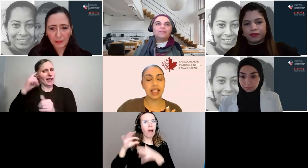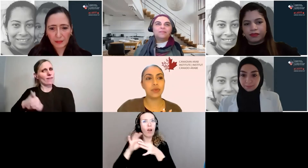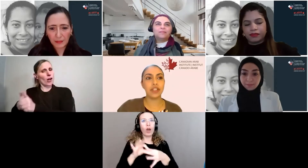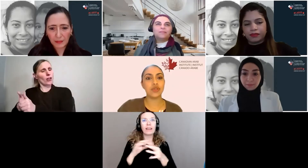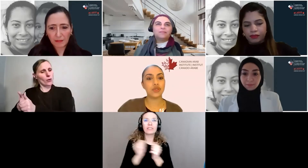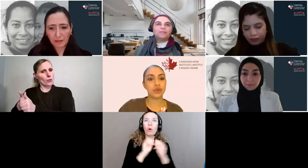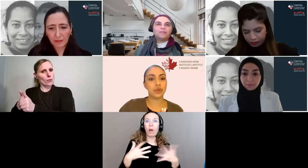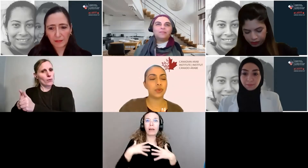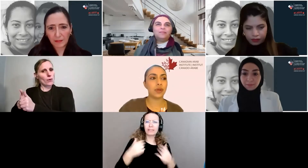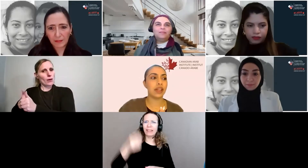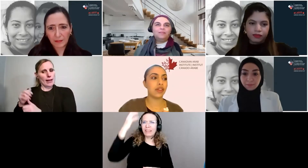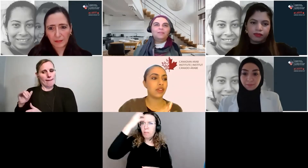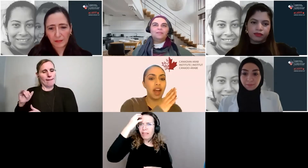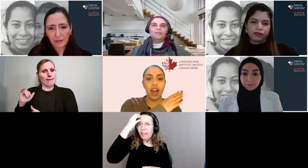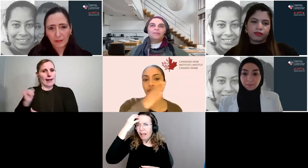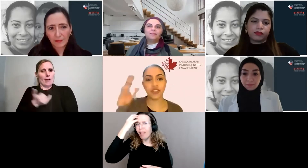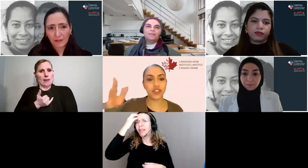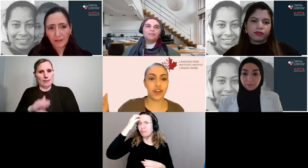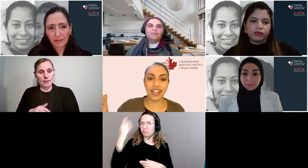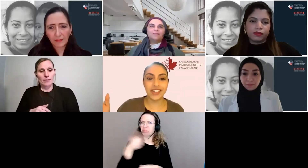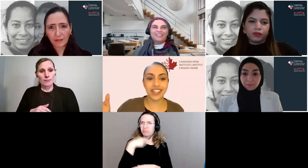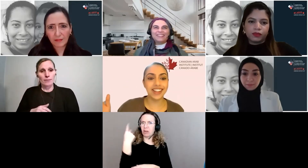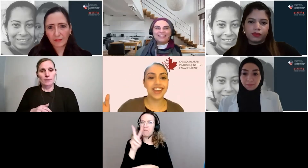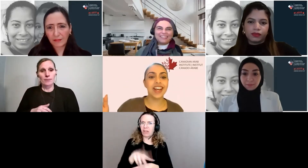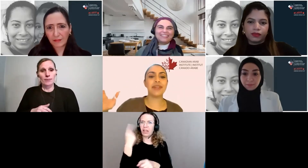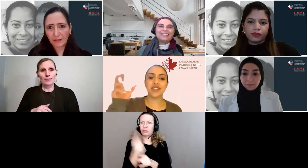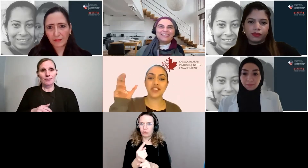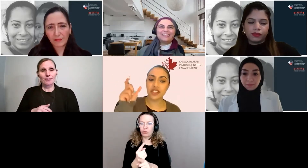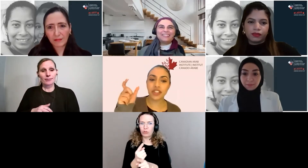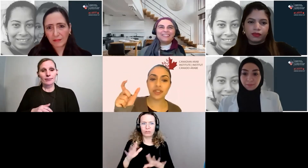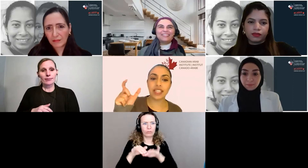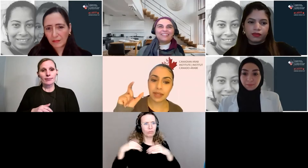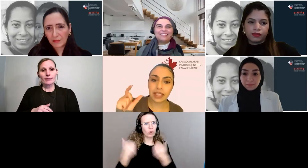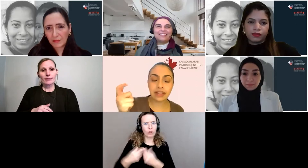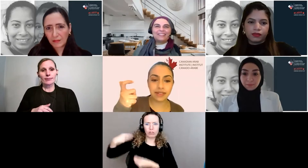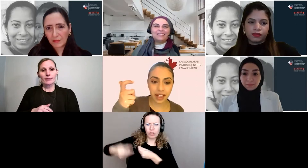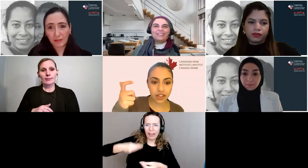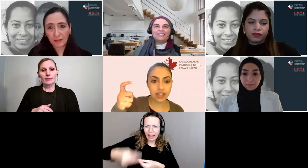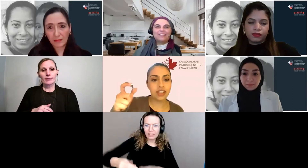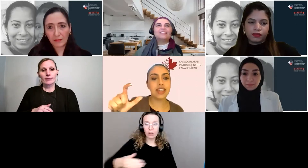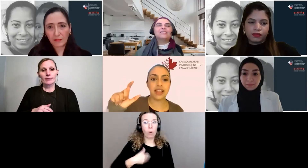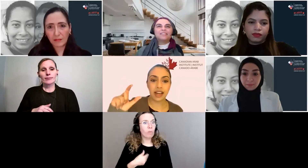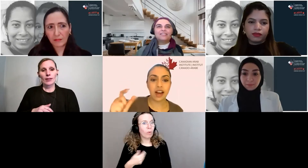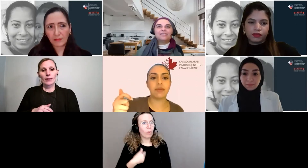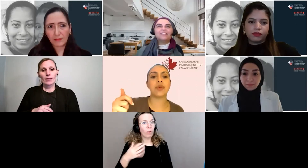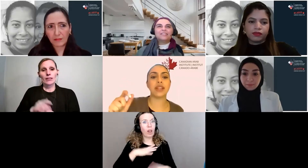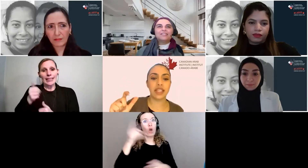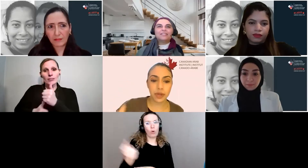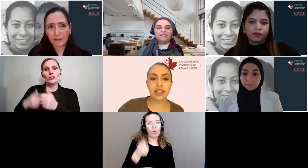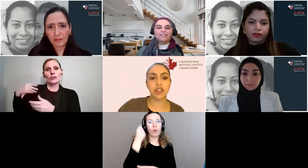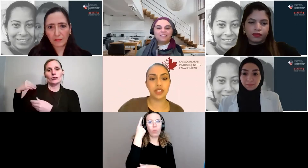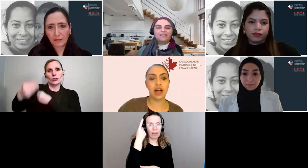think it reigns true with every generation, because there's a certain relatability factor that comes